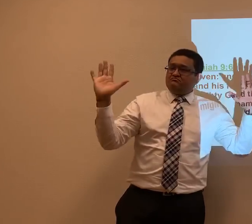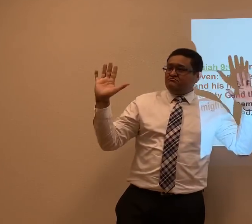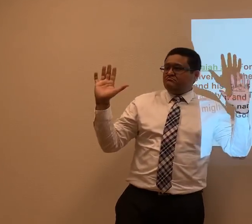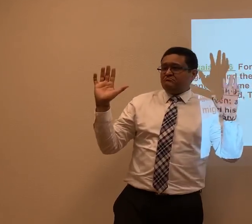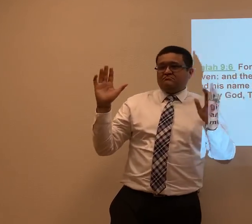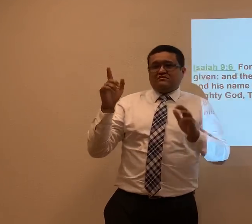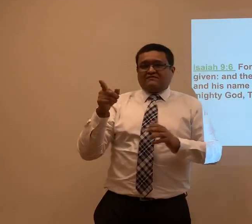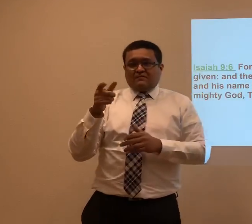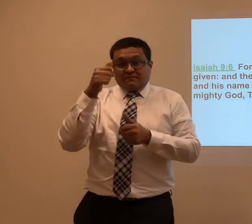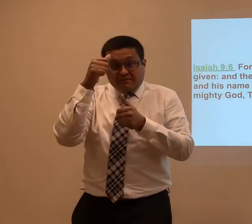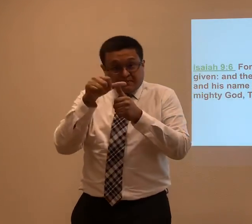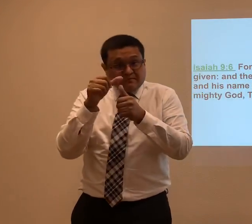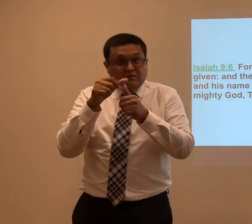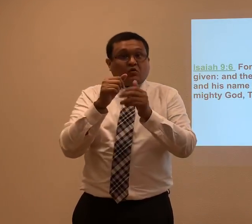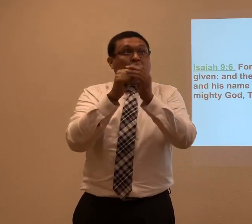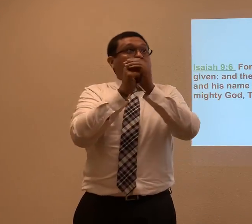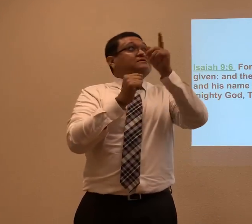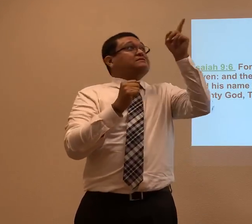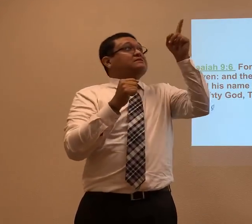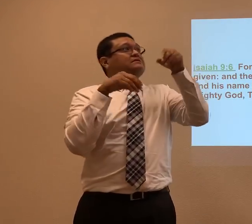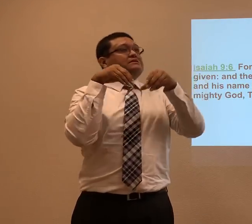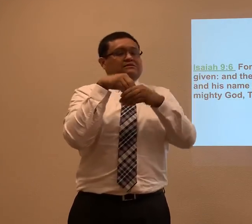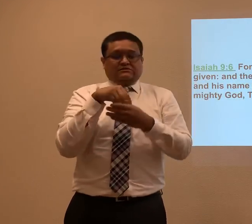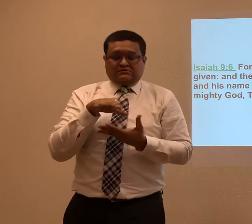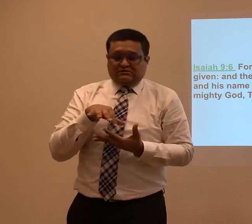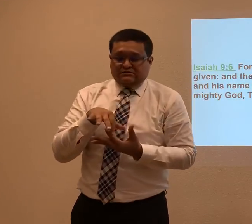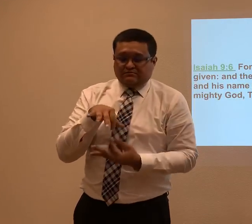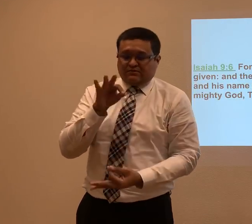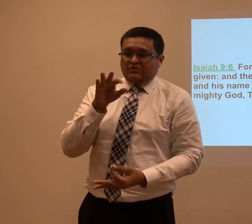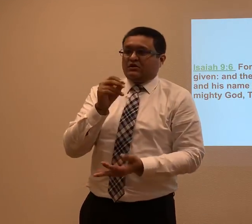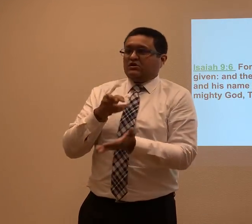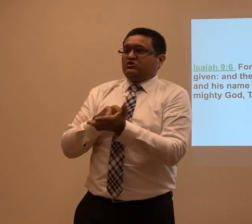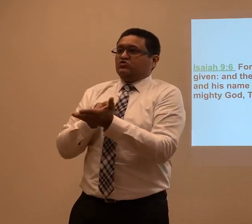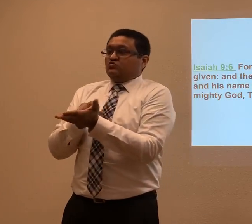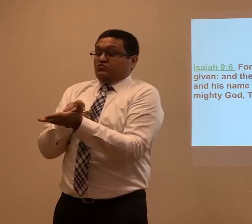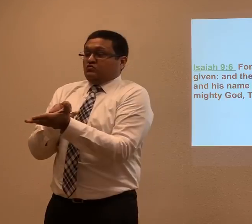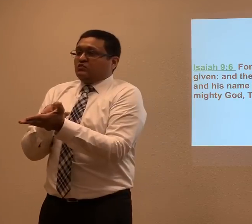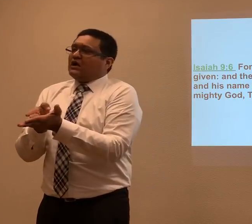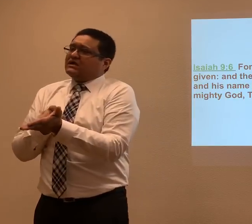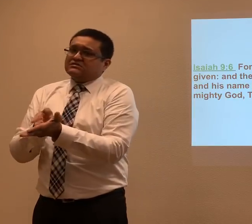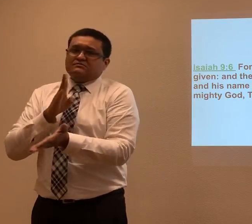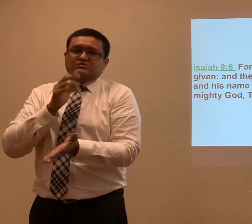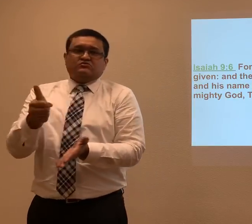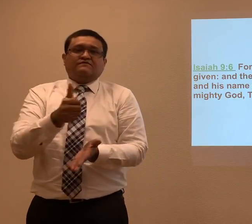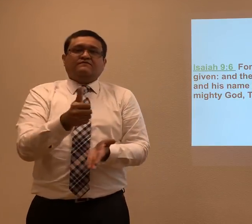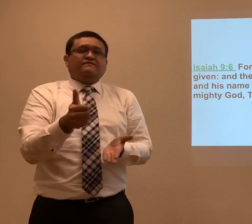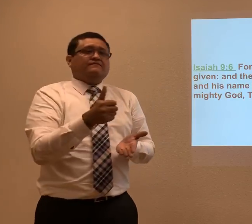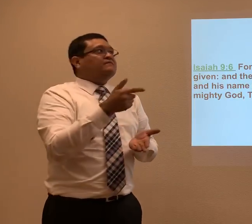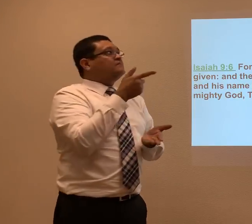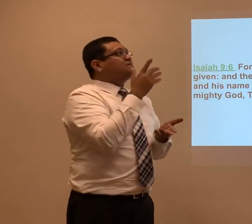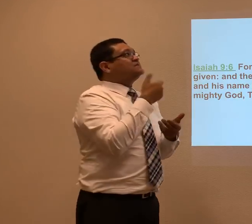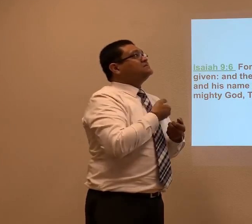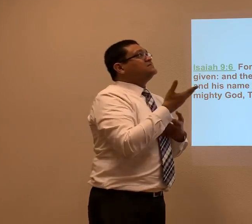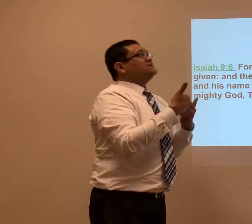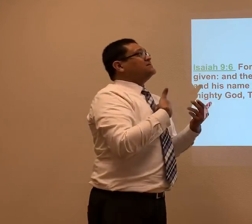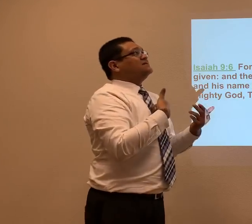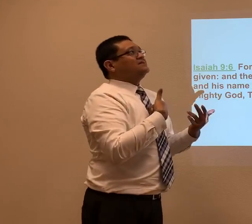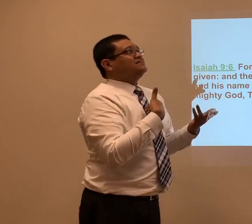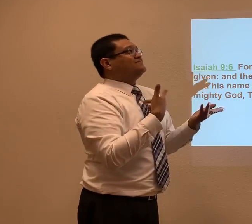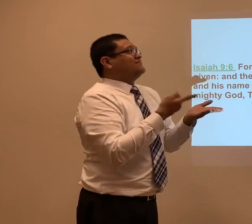and every one of us. Just give it to God. Just give it to God and let Him do it. So God is the Spirit. We just worship Him in spirit and truth. And amen.